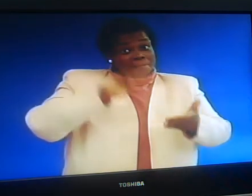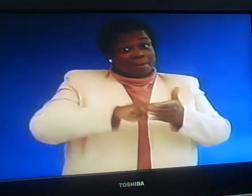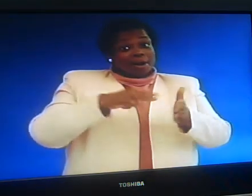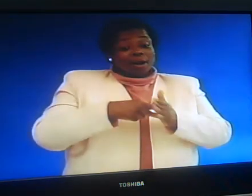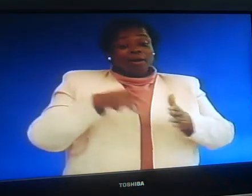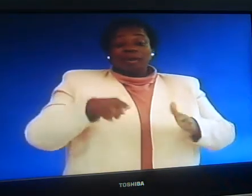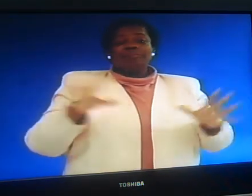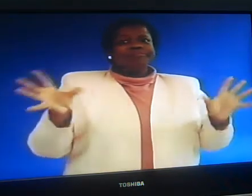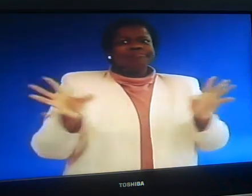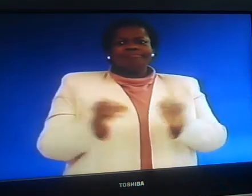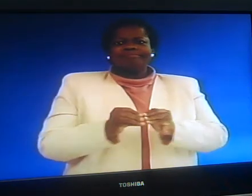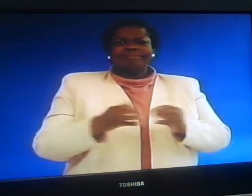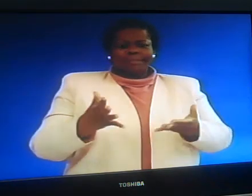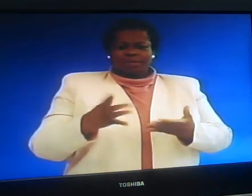language.